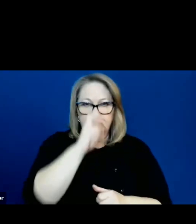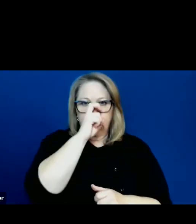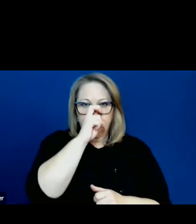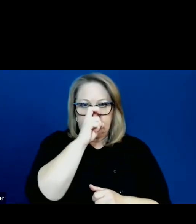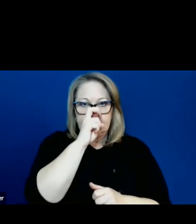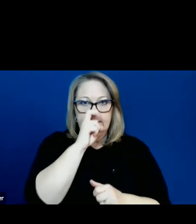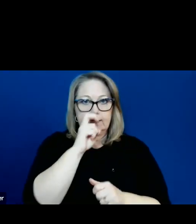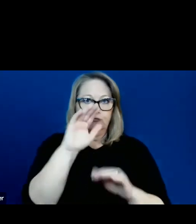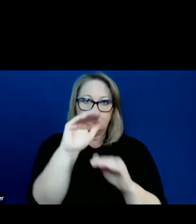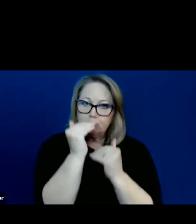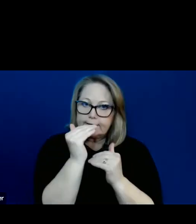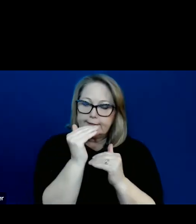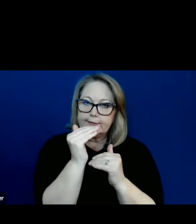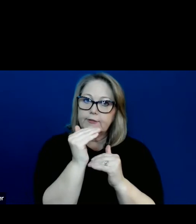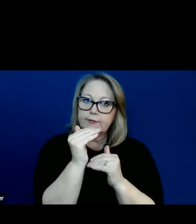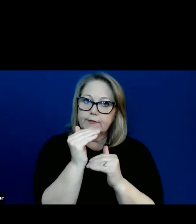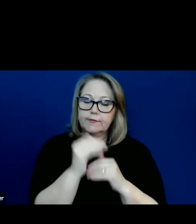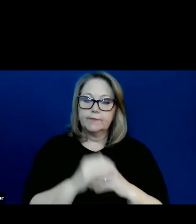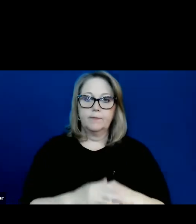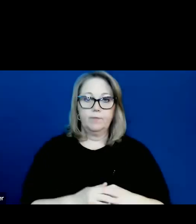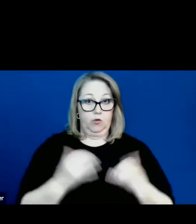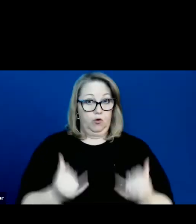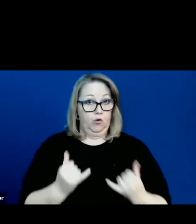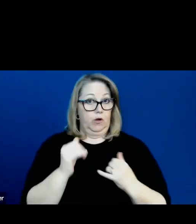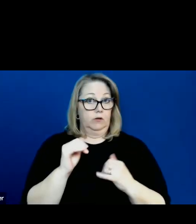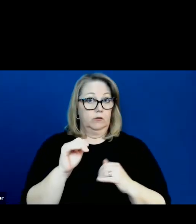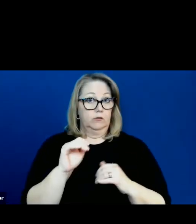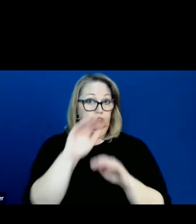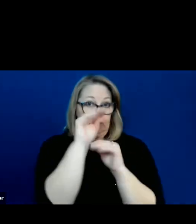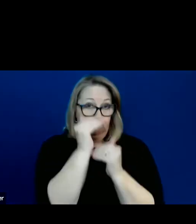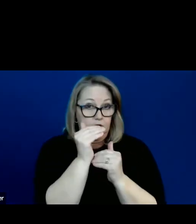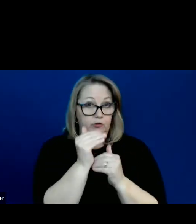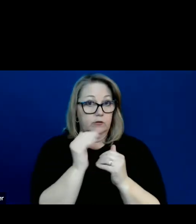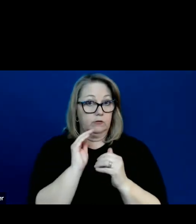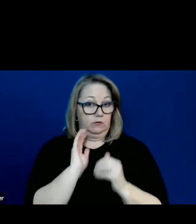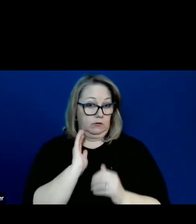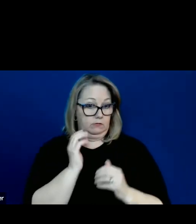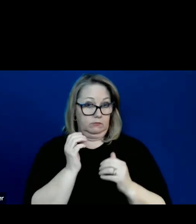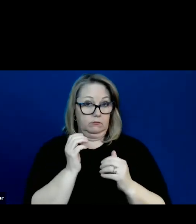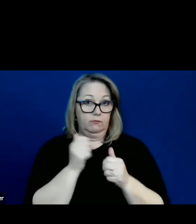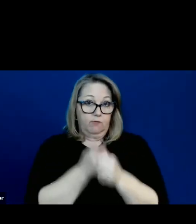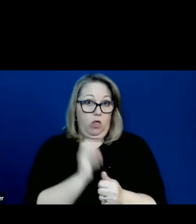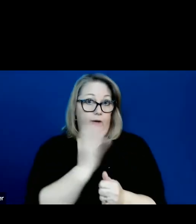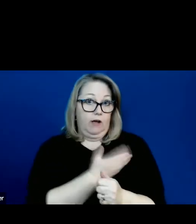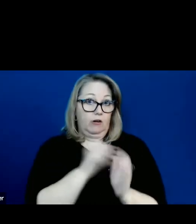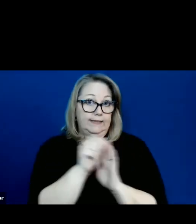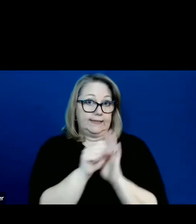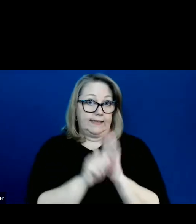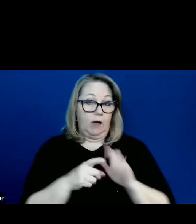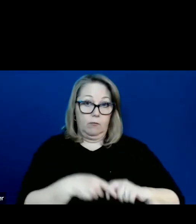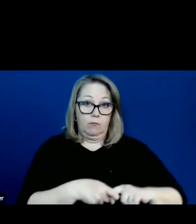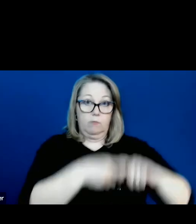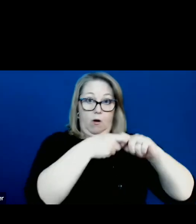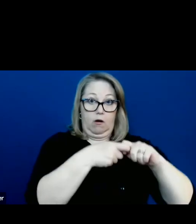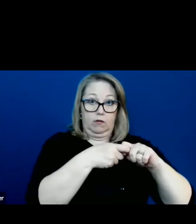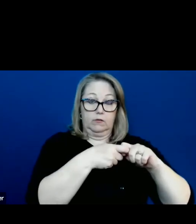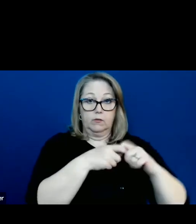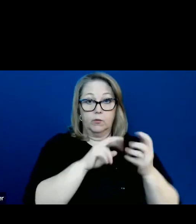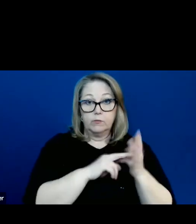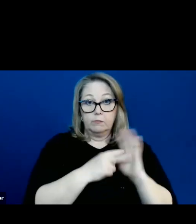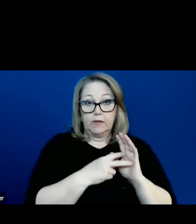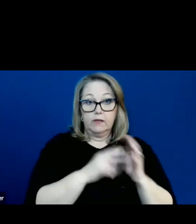restrictions. The current restrictions under the statewide pause, which impose strict limits on capacity and gathering sizes,